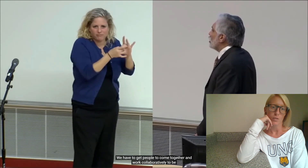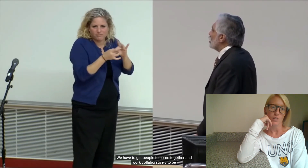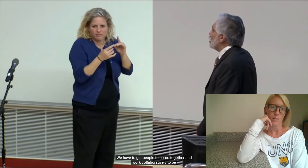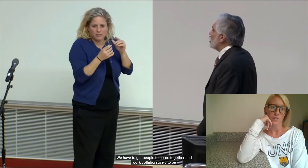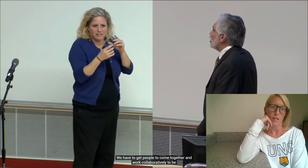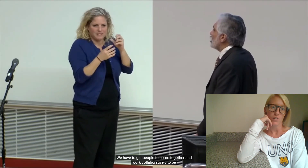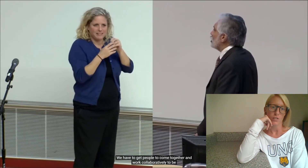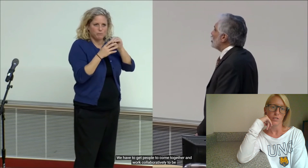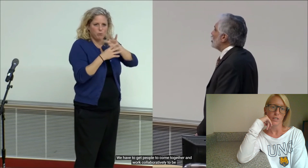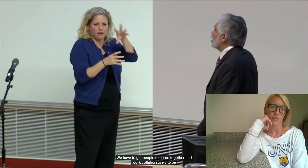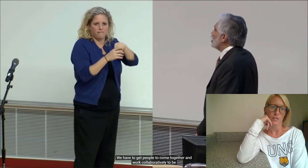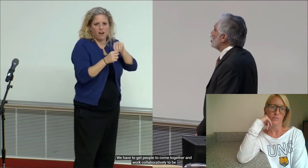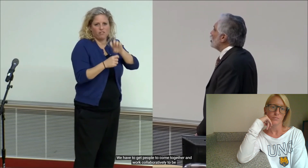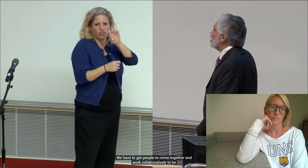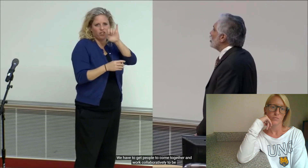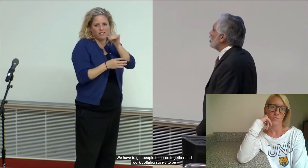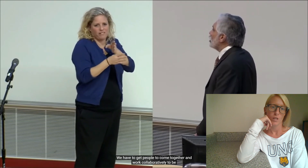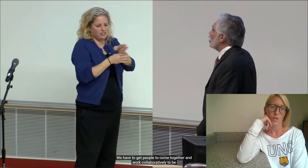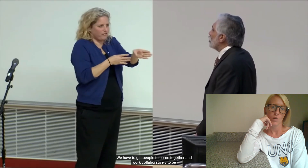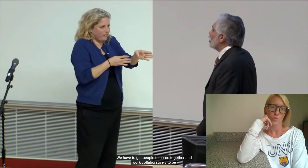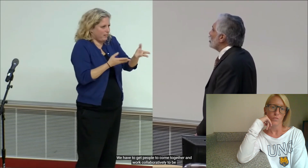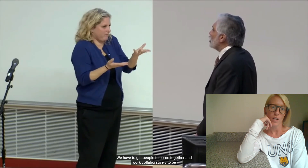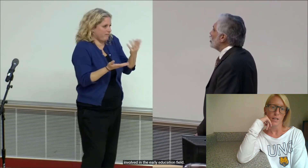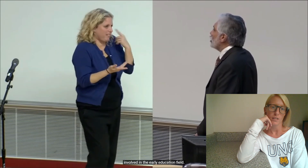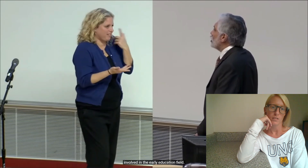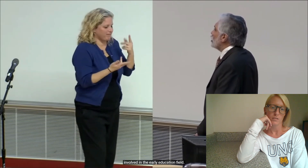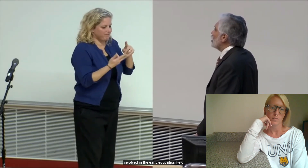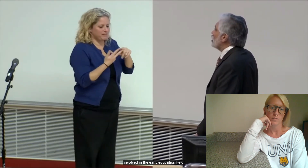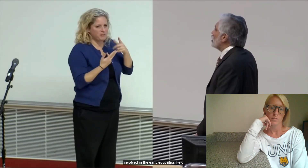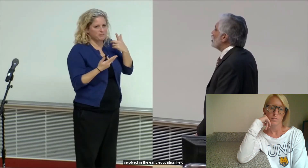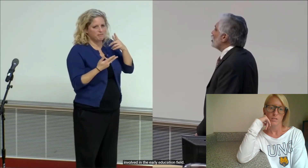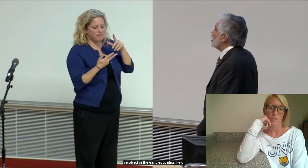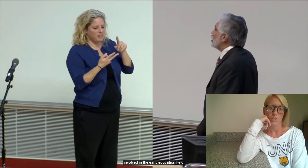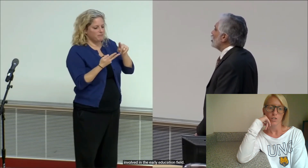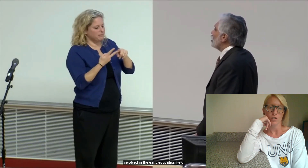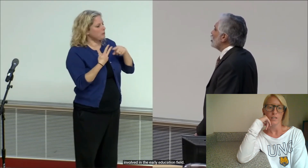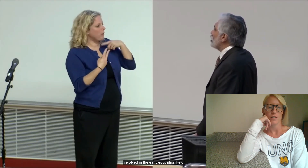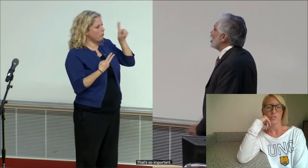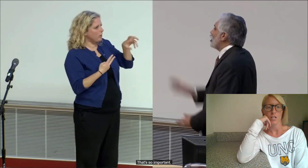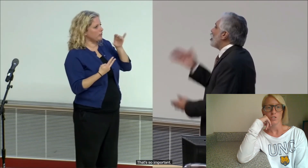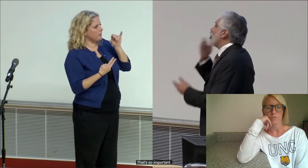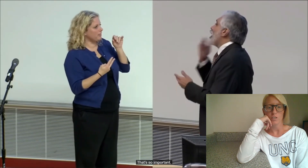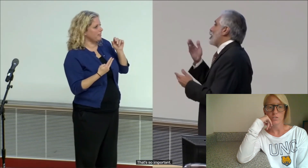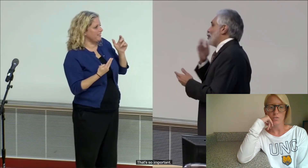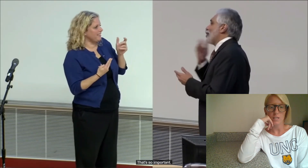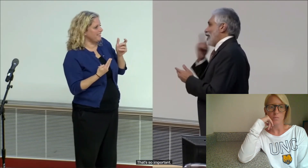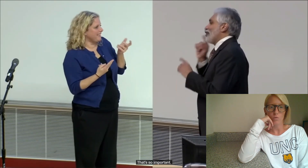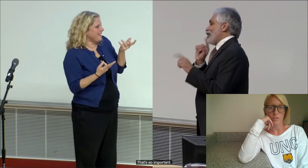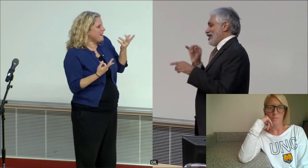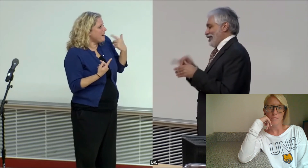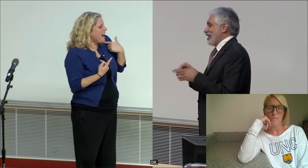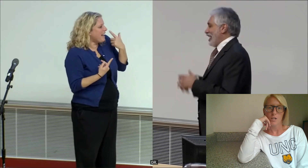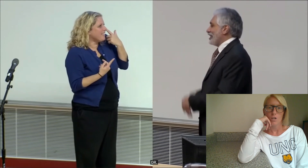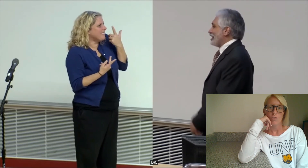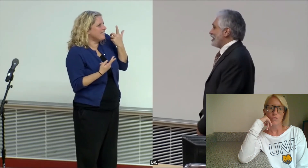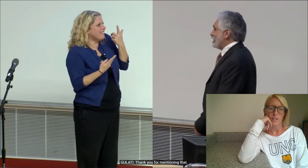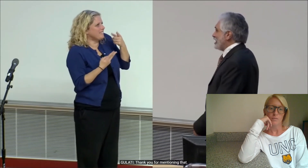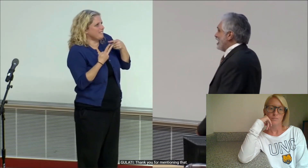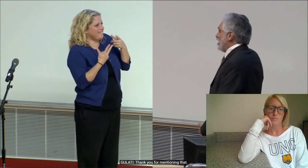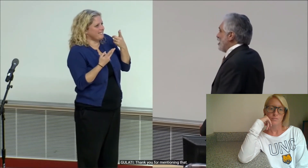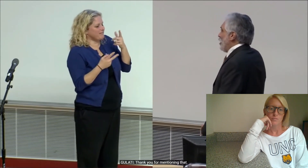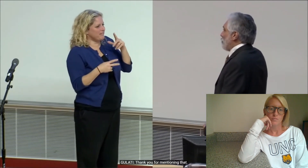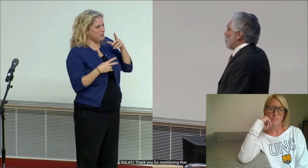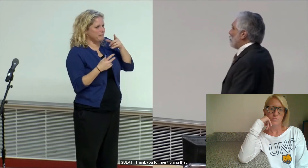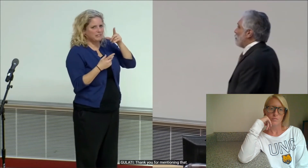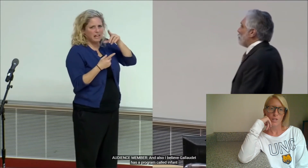to get people to come together and work collaboratively to be involved in the early education field. That's so important. Thank you